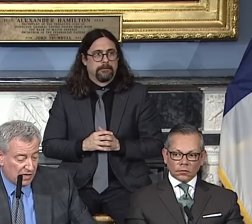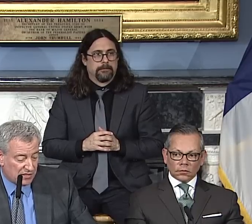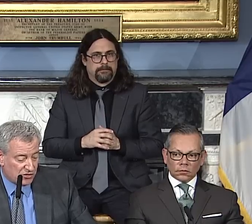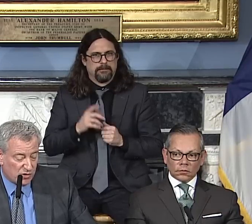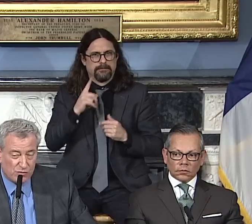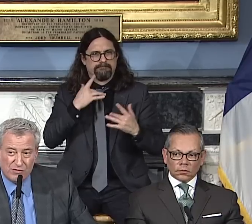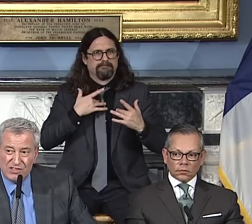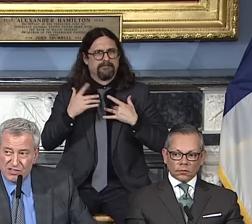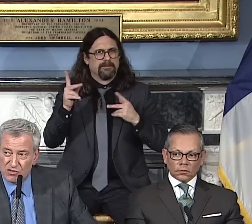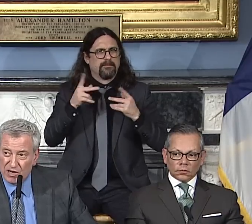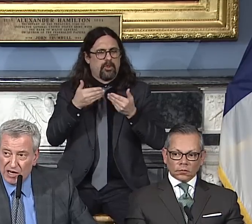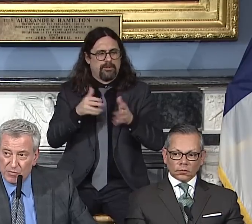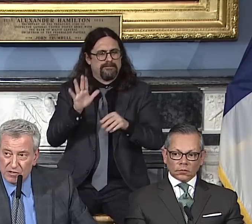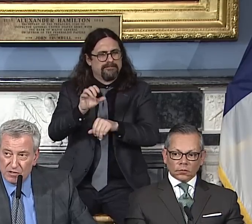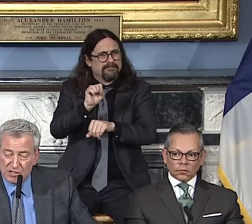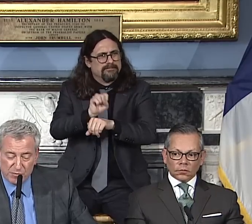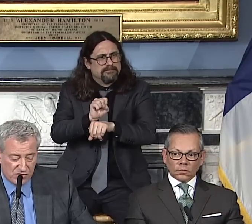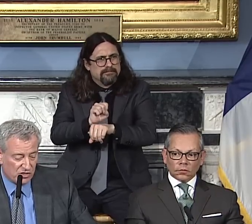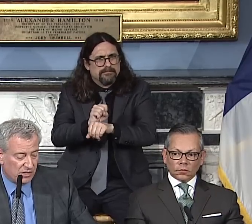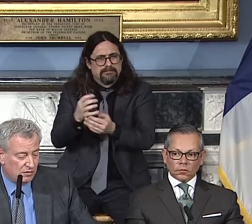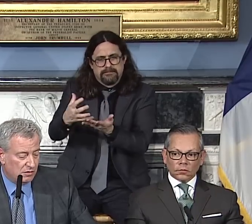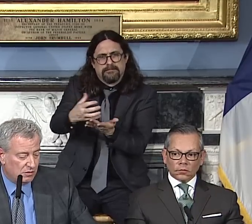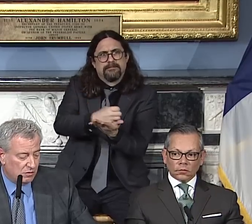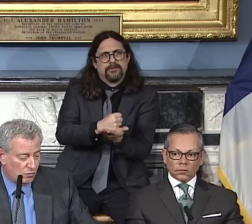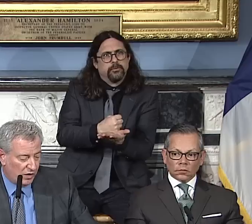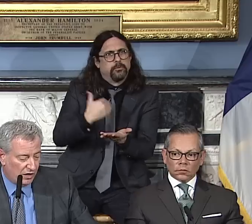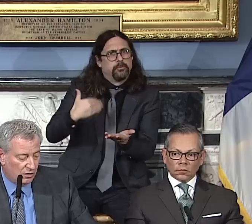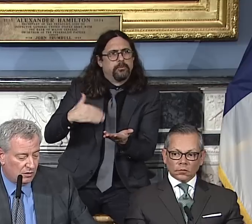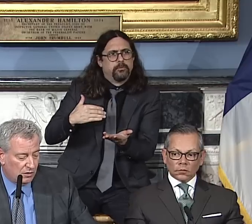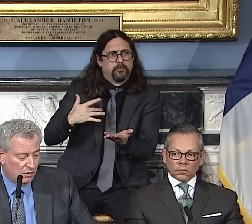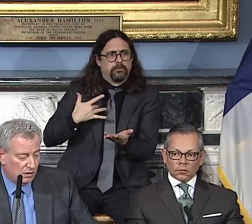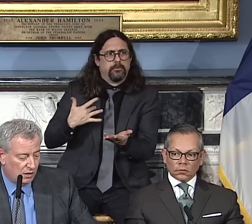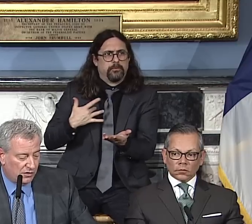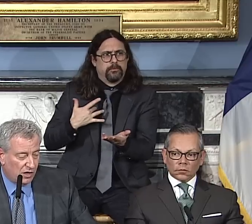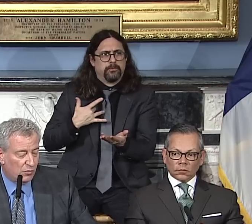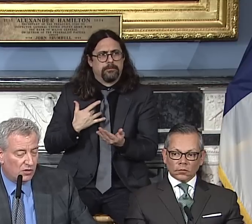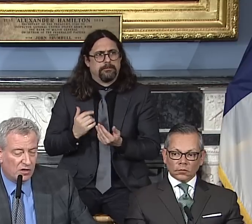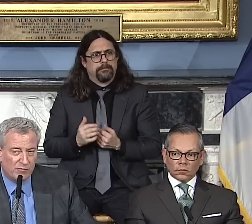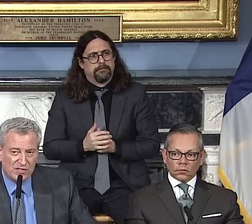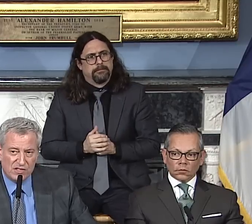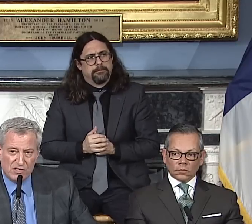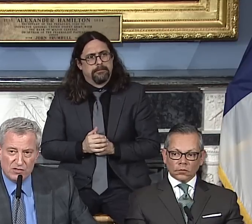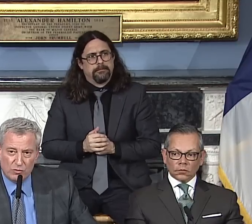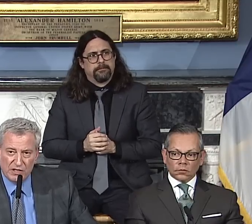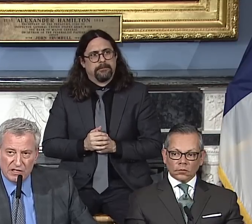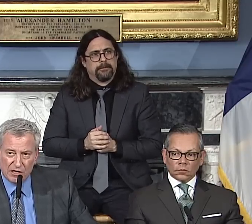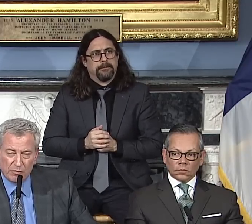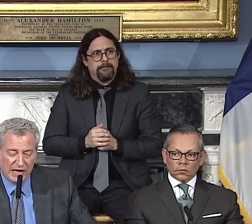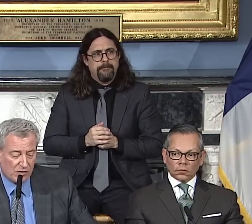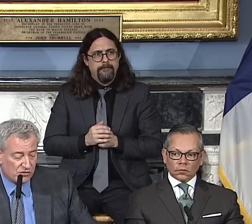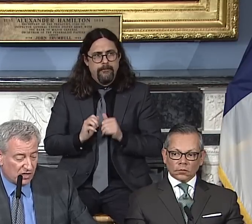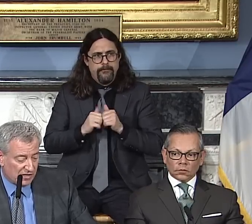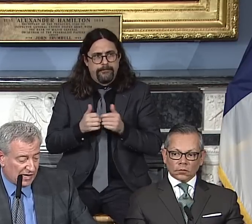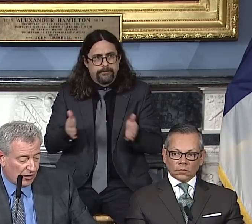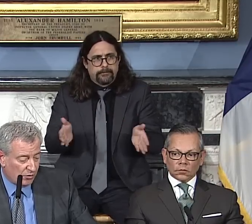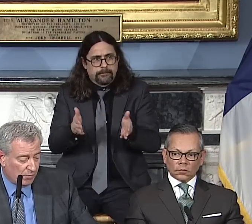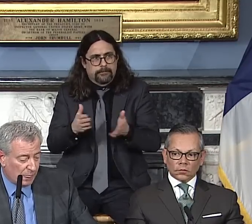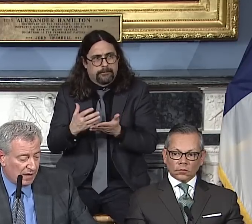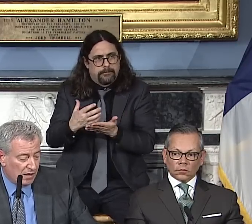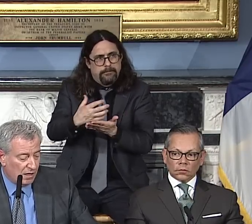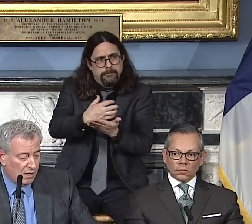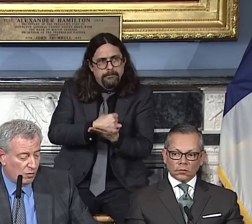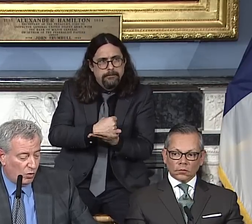in the kind of situation we've just described, especially where a number of businesses will be cutting back or shutting